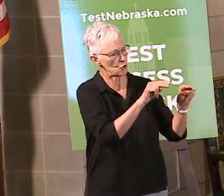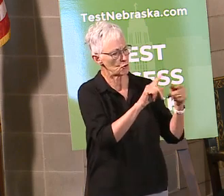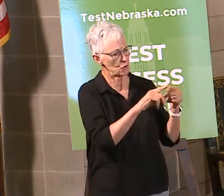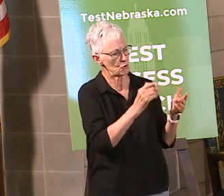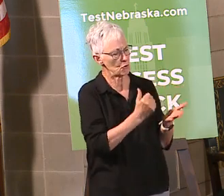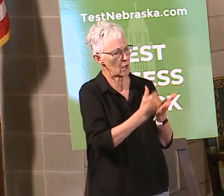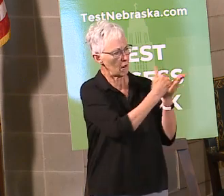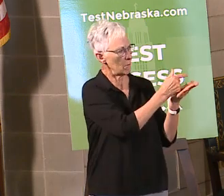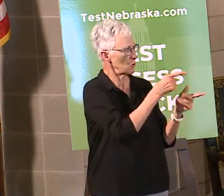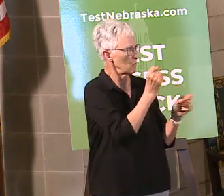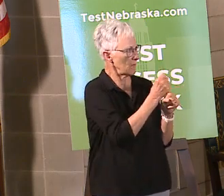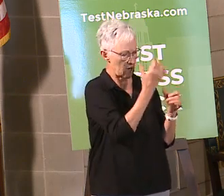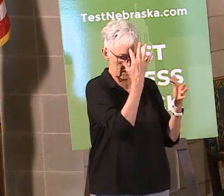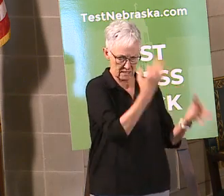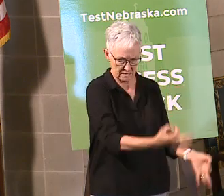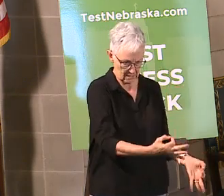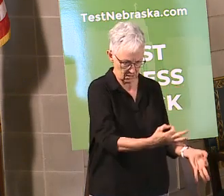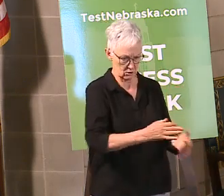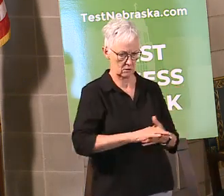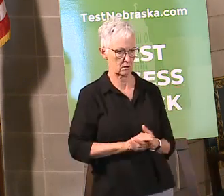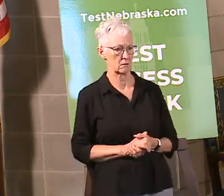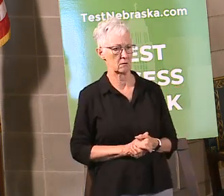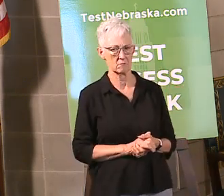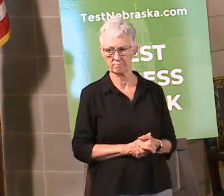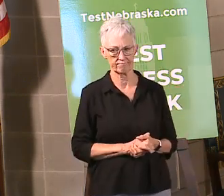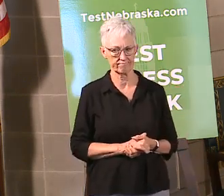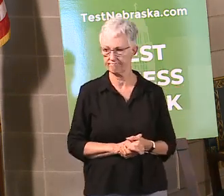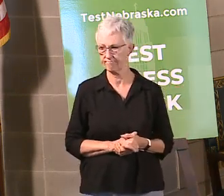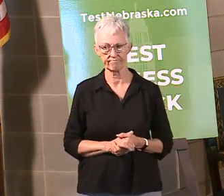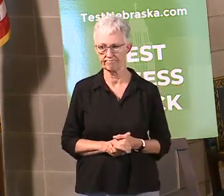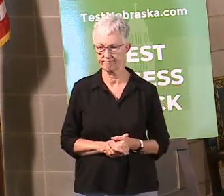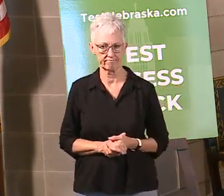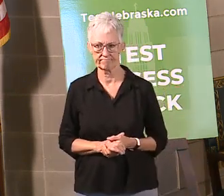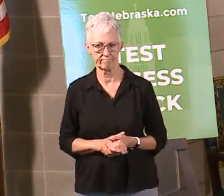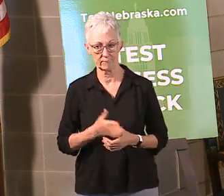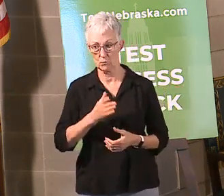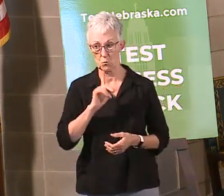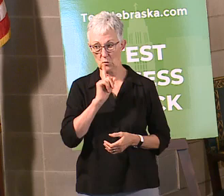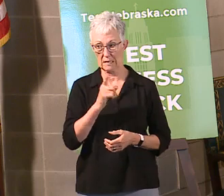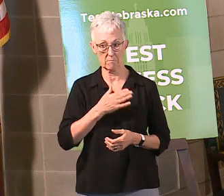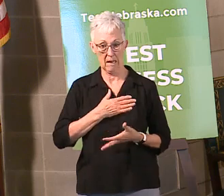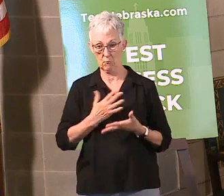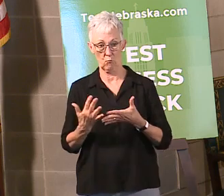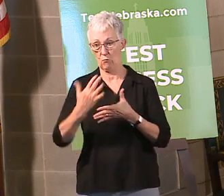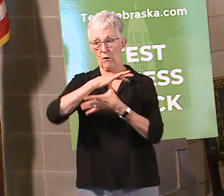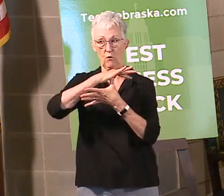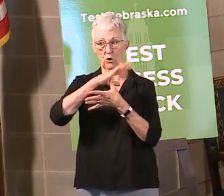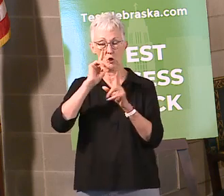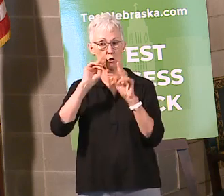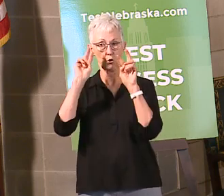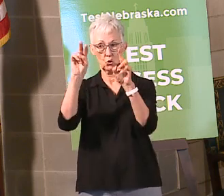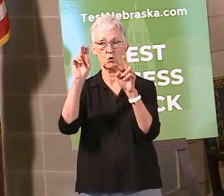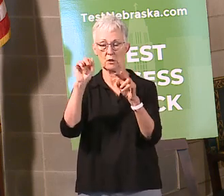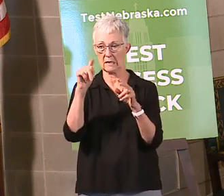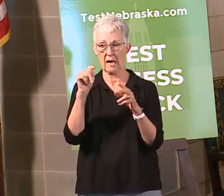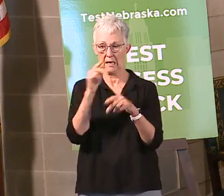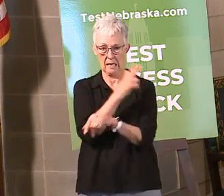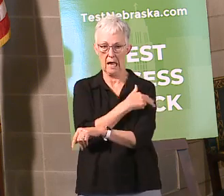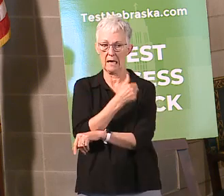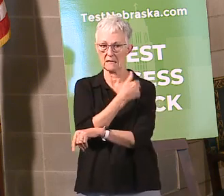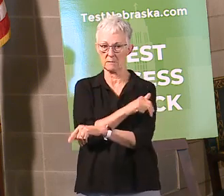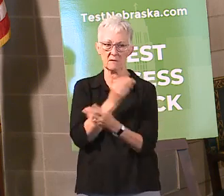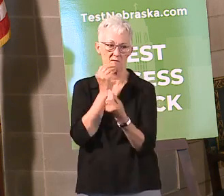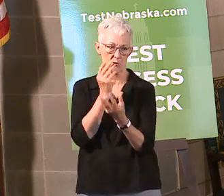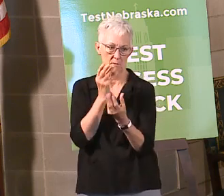when it comes to what I'm looking at with regard to the restrictions, it's really focused on that hospital data, because that's really what's driving this. This is what everybody said, more than 2